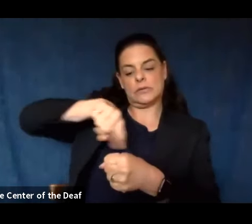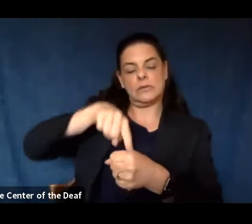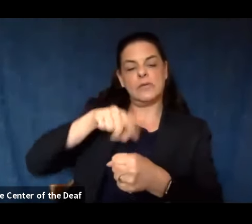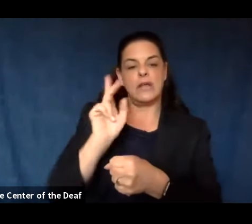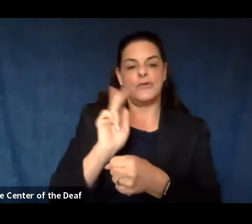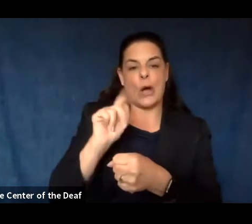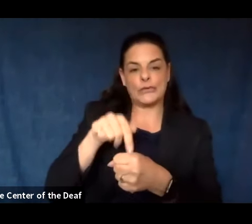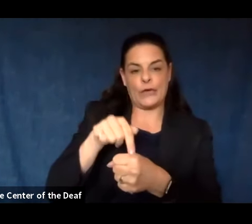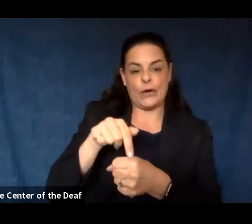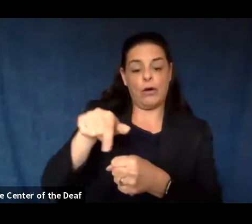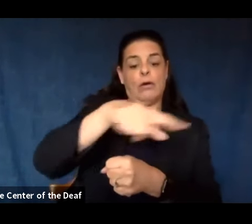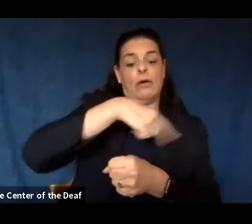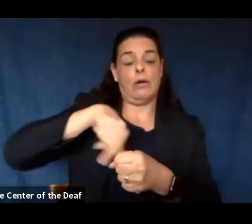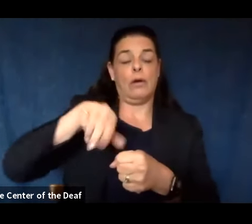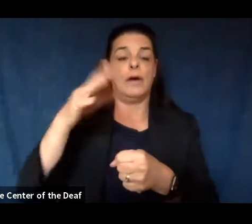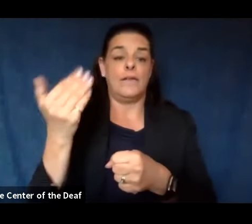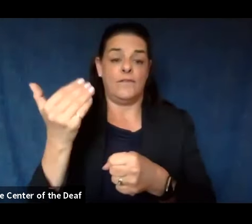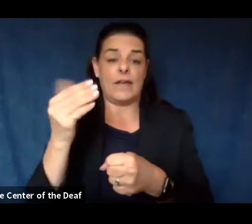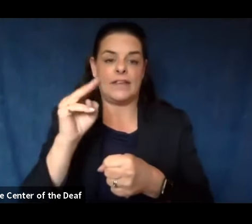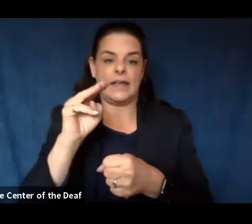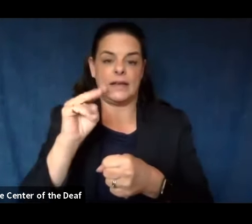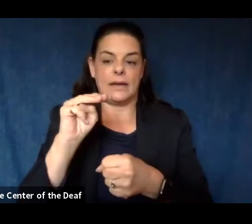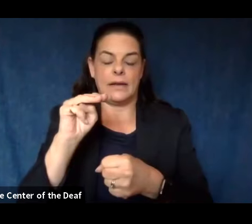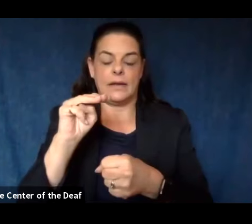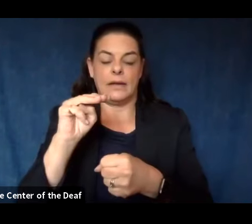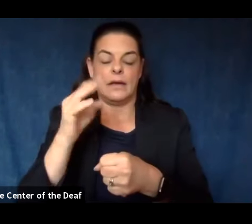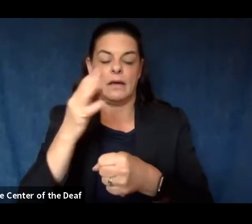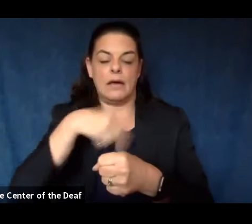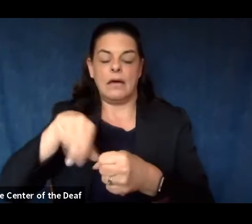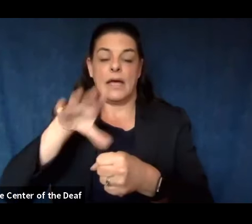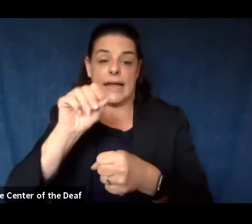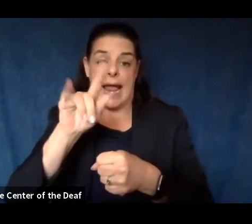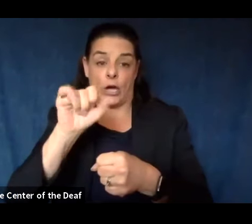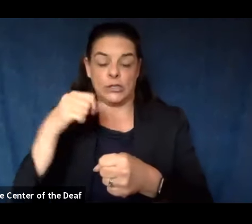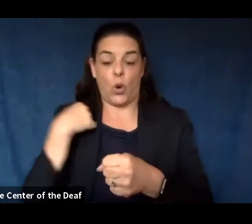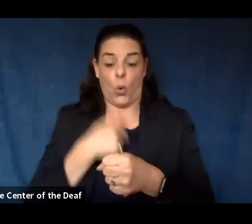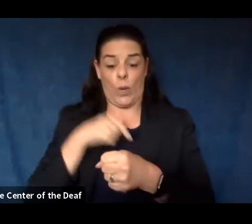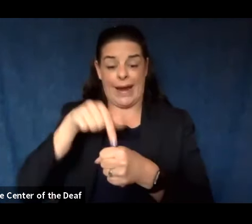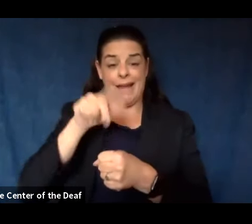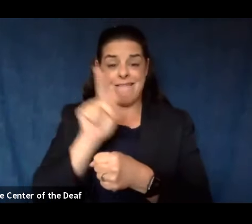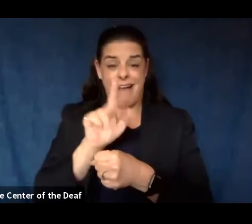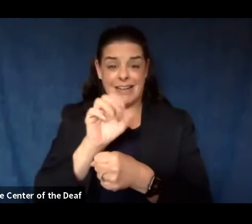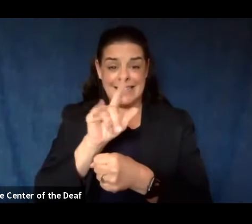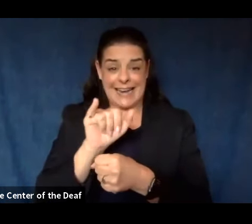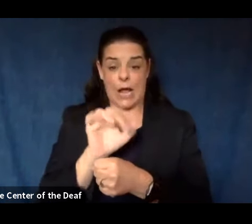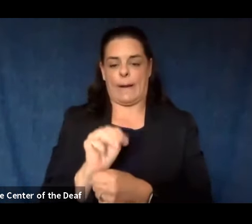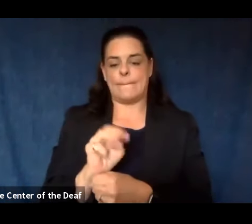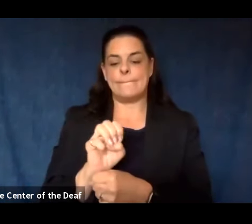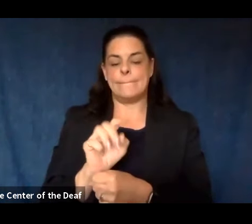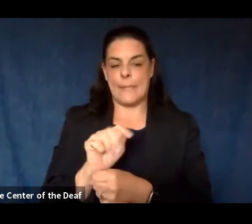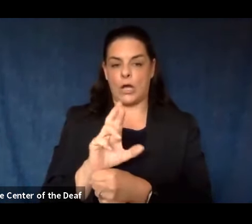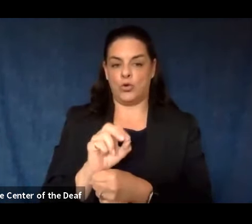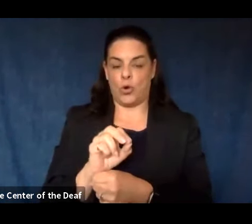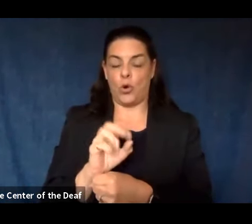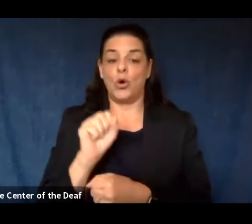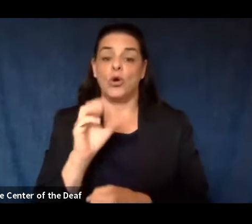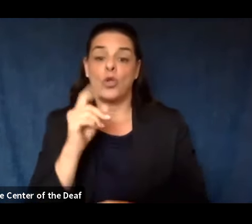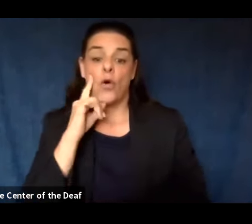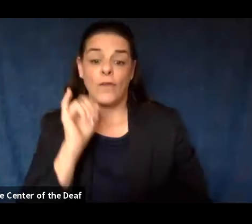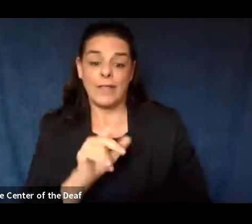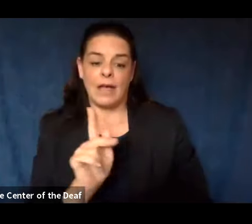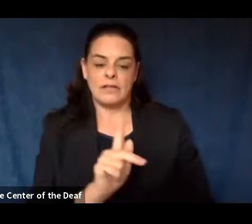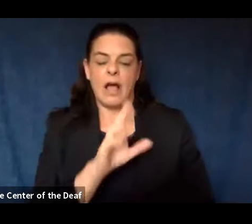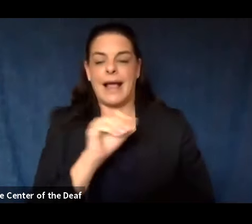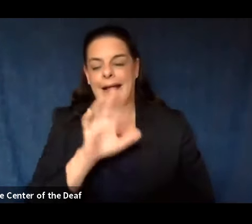surround us, and then we're the metro region, Knox County. So when we talk, we're talking about the Knox and East region combined for TDH, which is actually